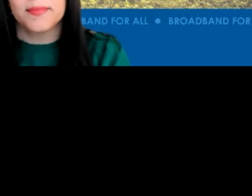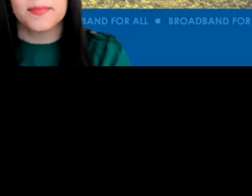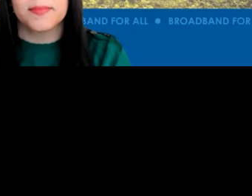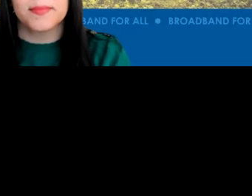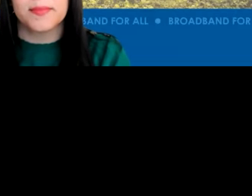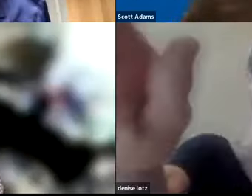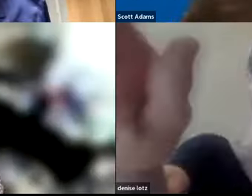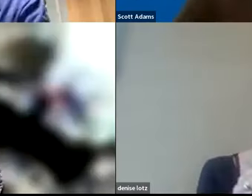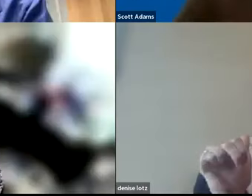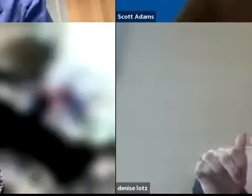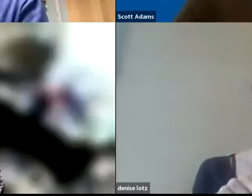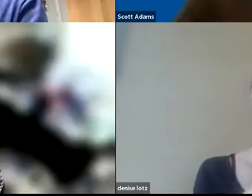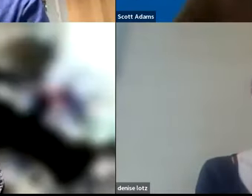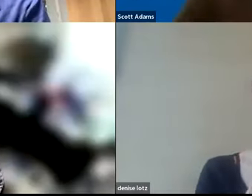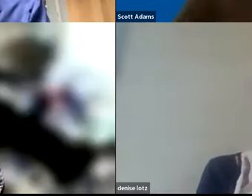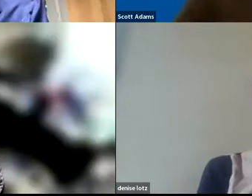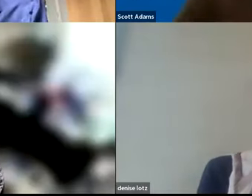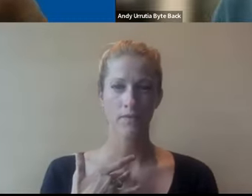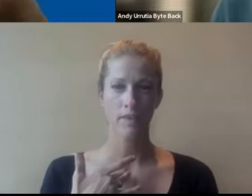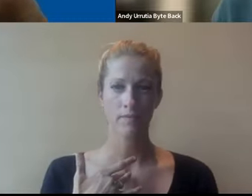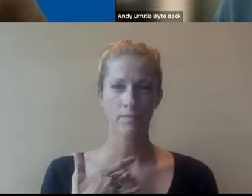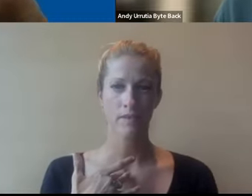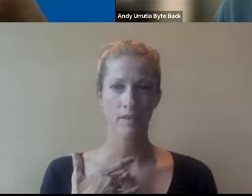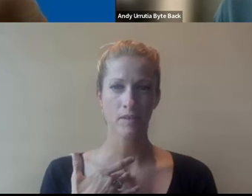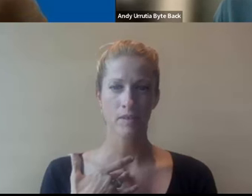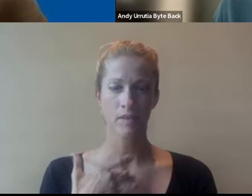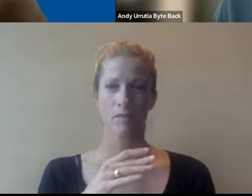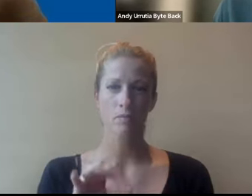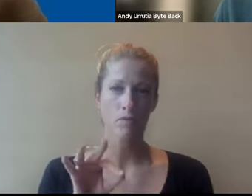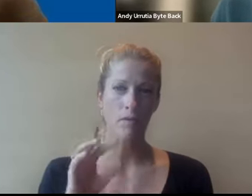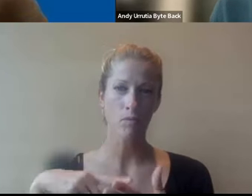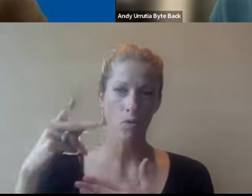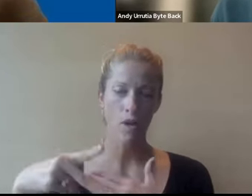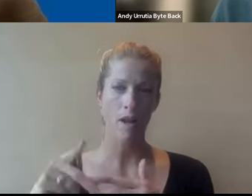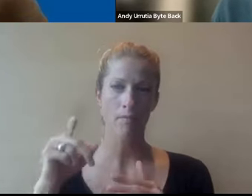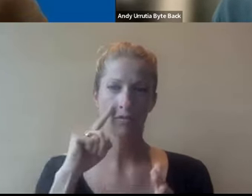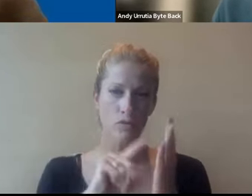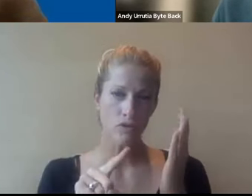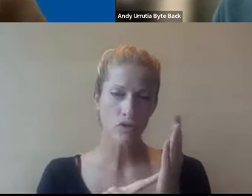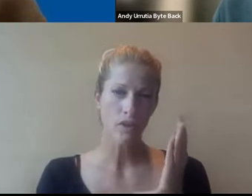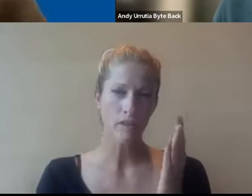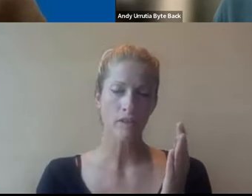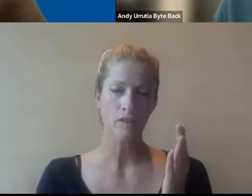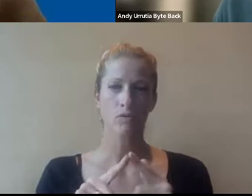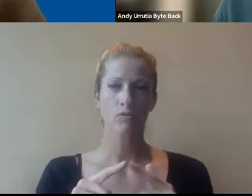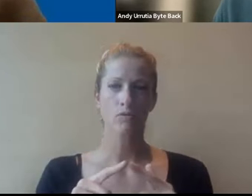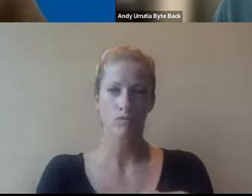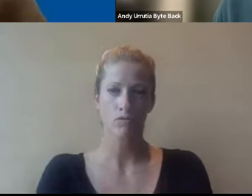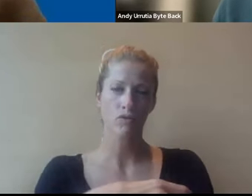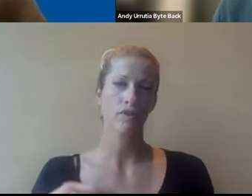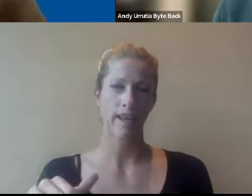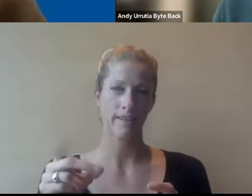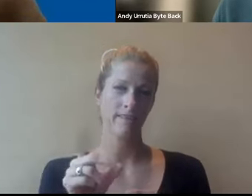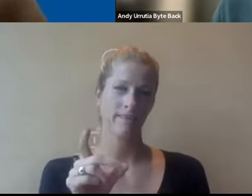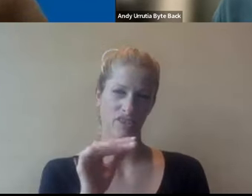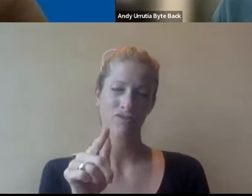feel that, you know, we can implement effective programs and research innovation approaches to bridge the digital divide. And